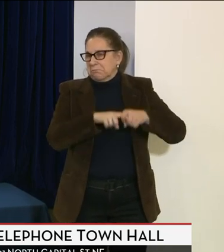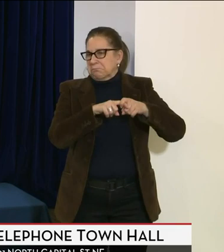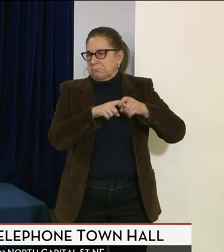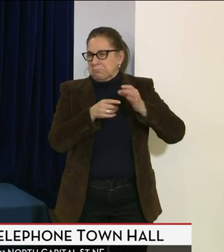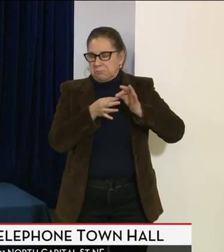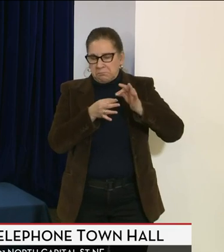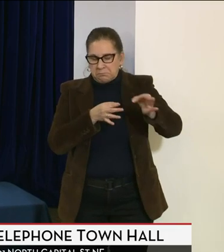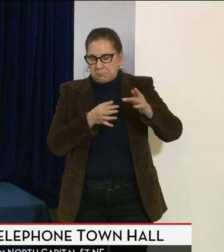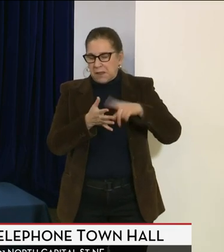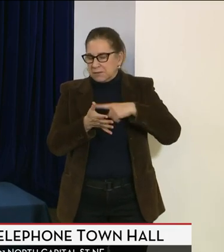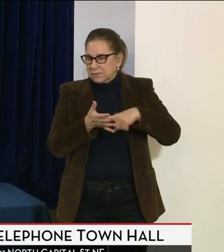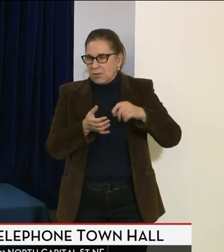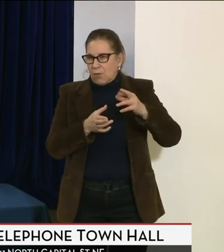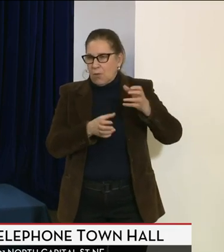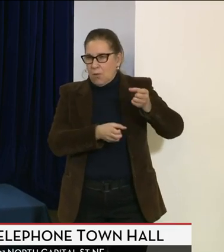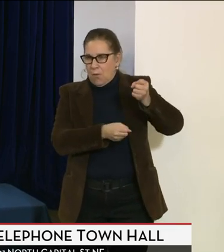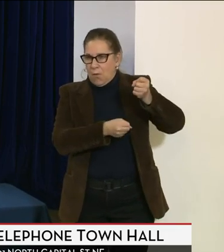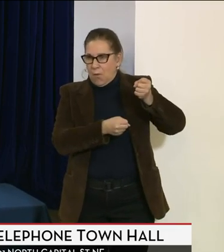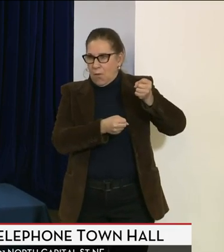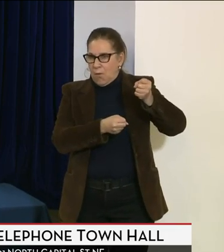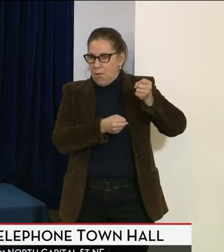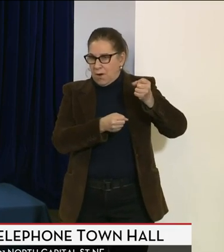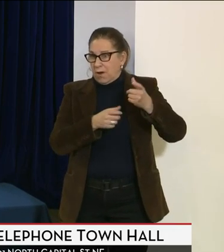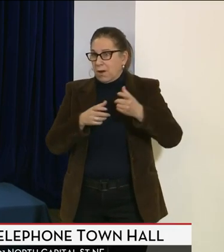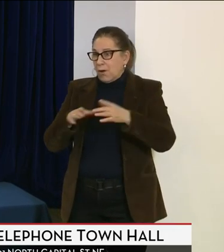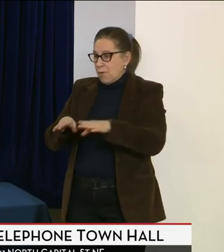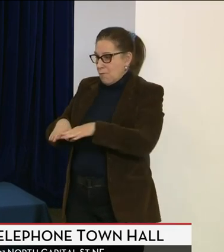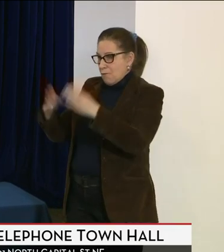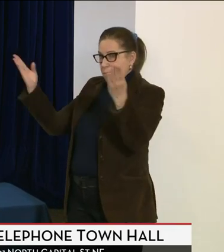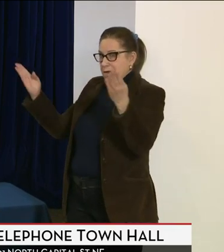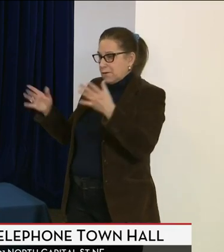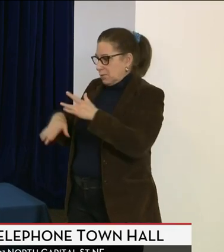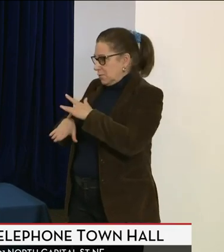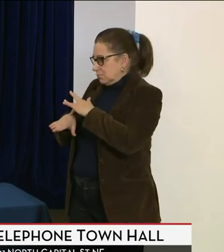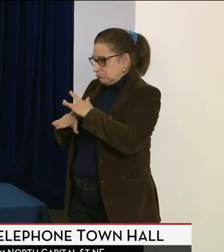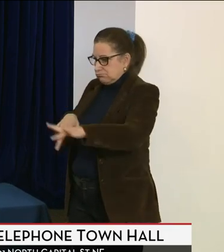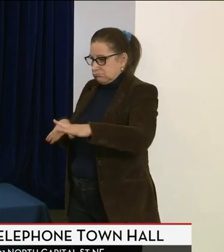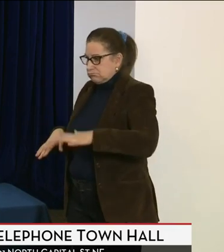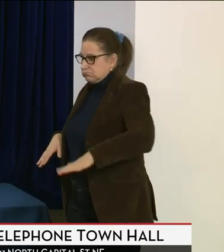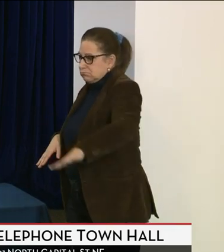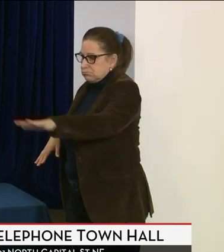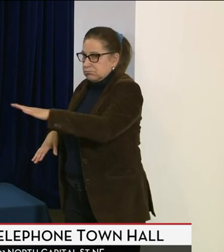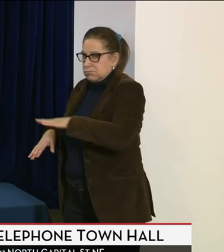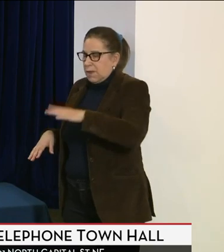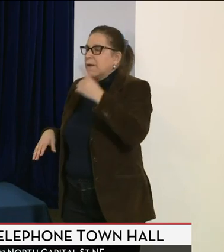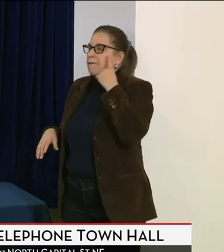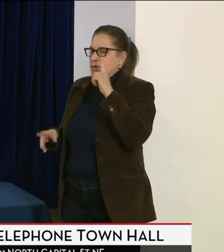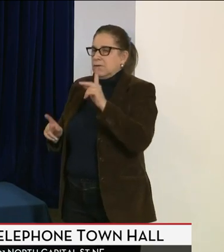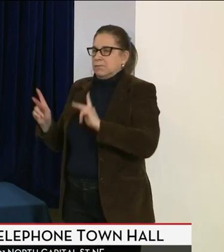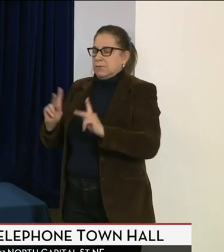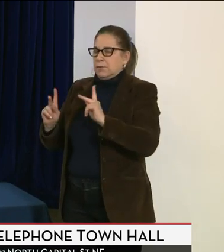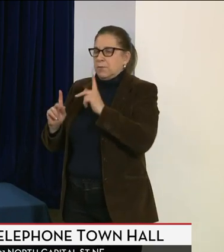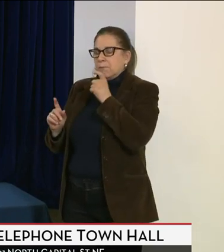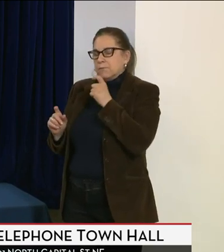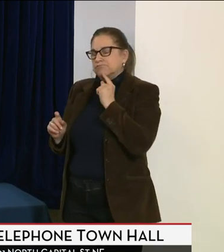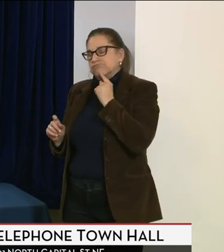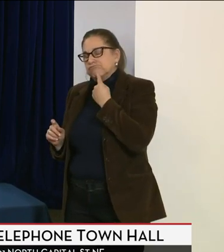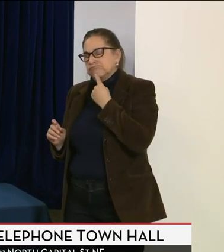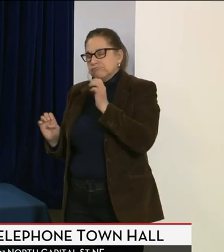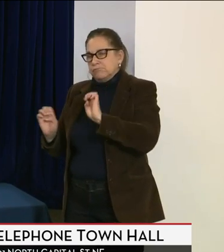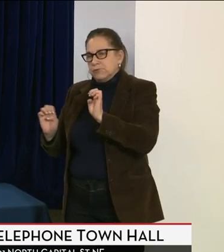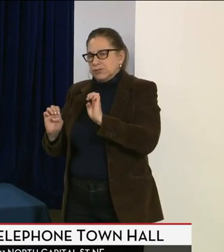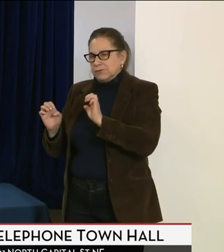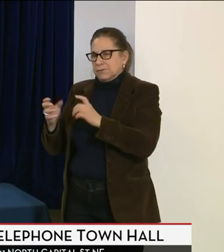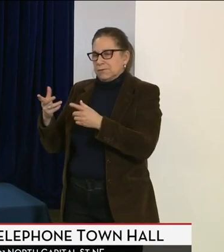who are hospitalized currently. This frees up many of their resources, including healthcare personnel who would otherwise be taking care